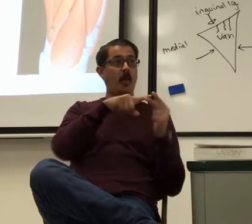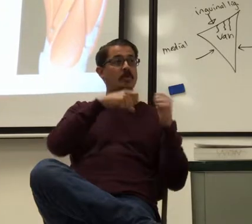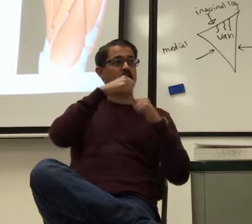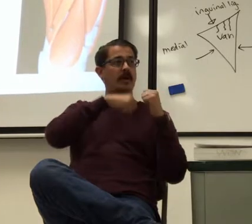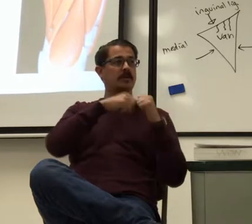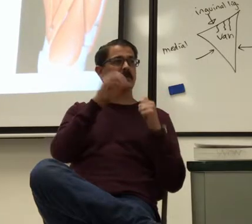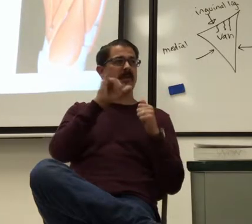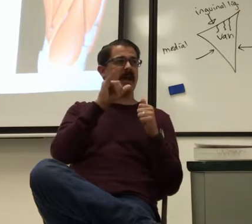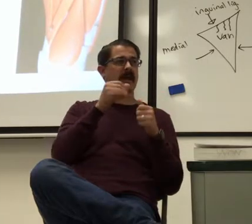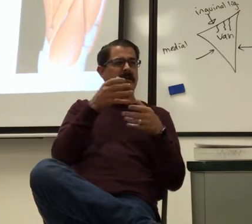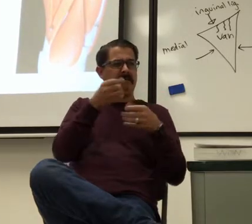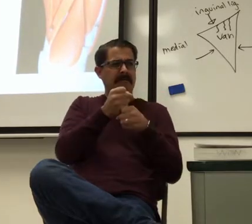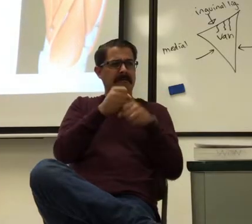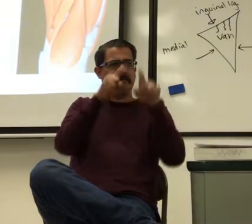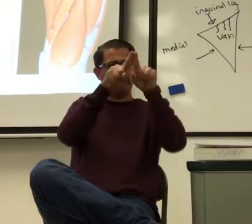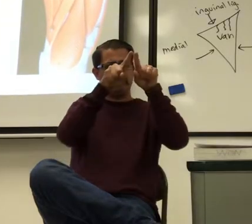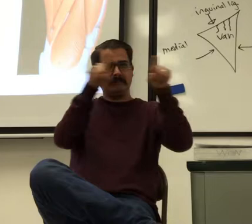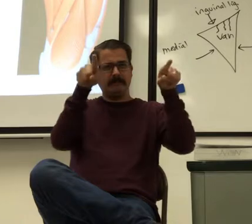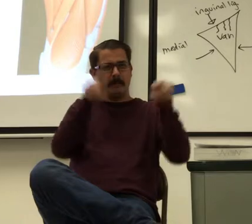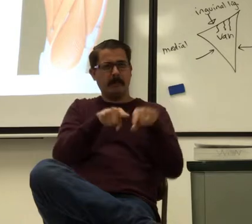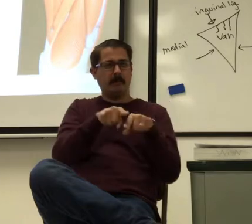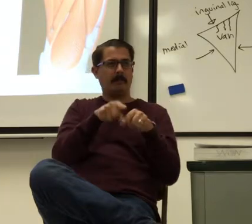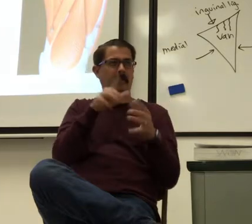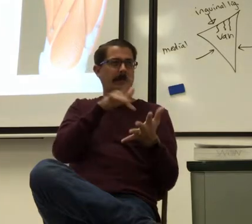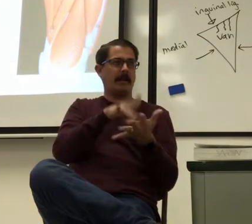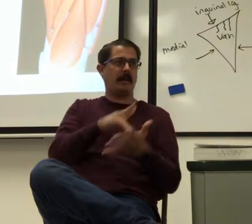like squeezed in between them.